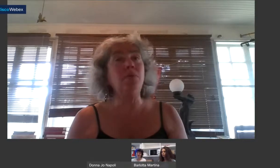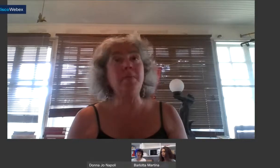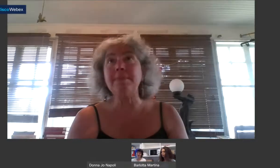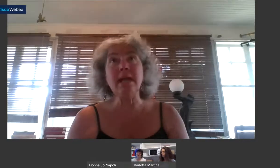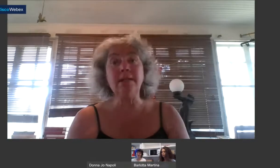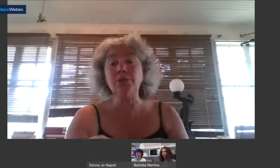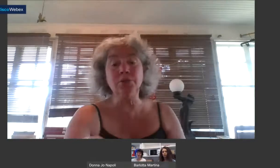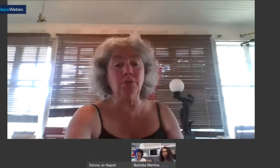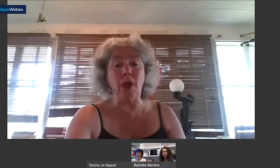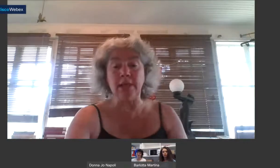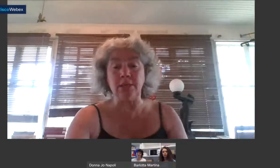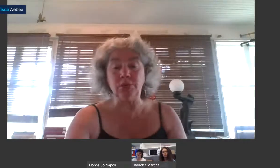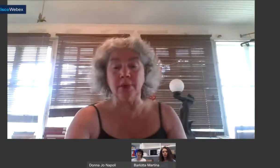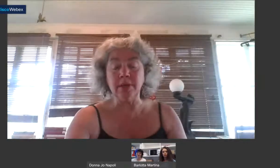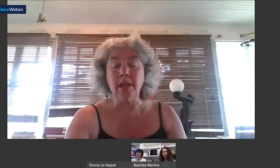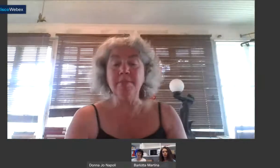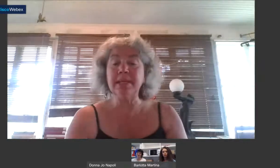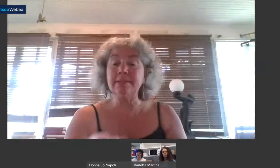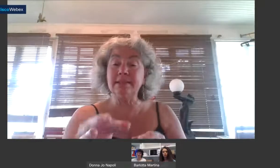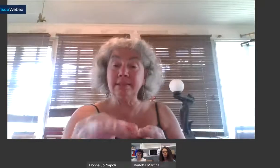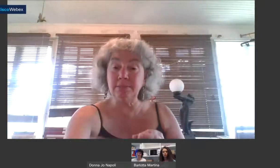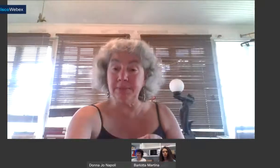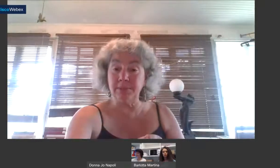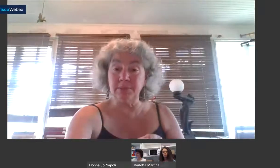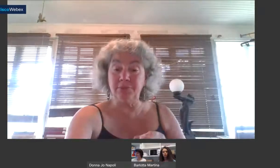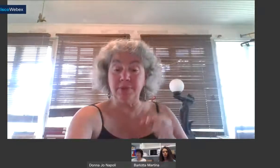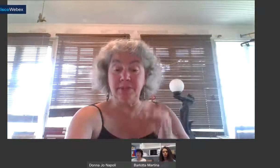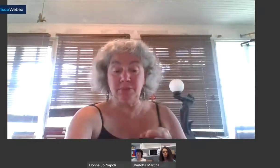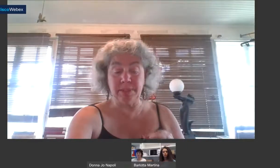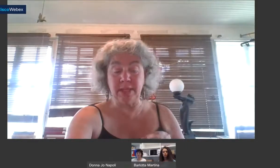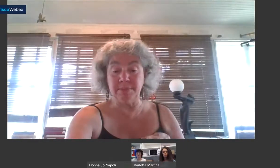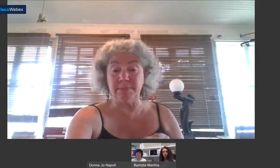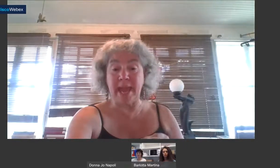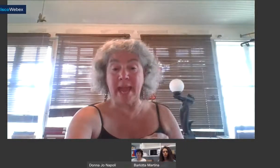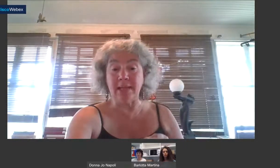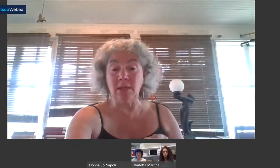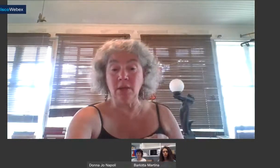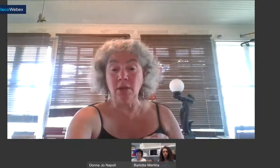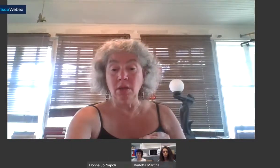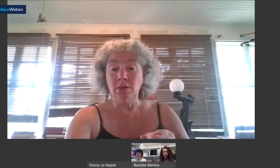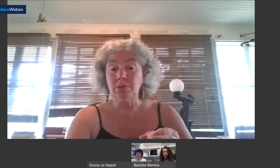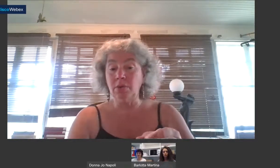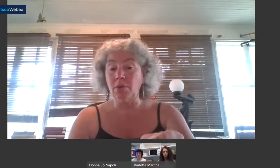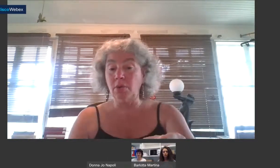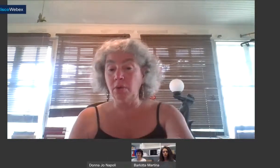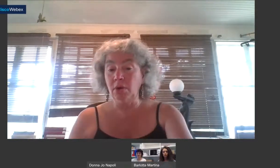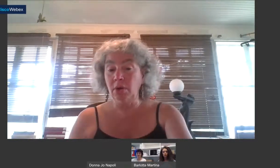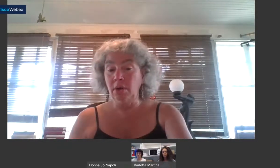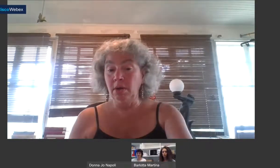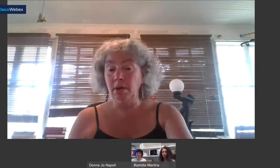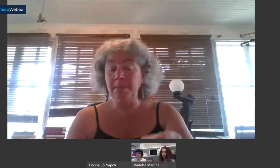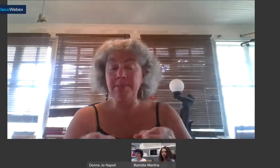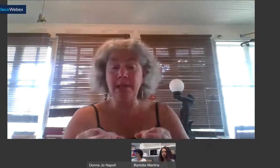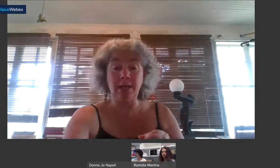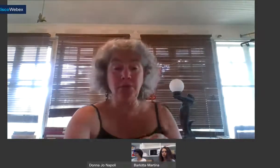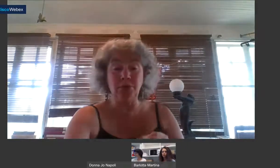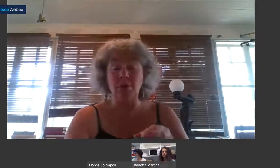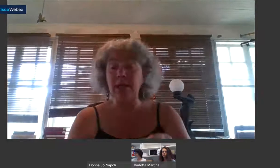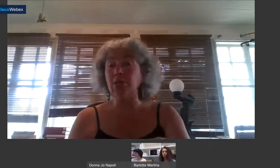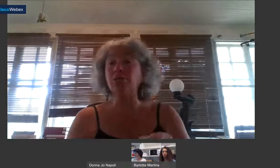maybe not into a rocking tort, because as this one goes forward, this one comes back. So maybe not into a rocking tort,